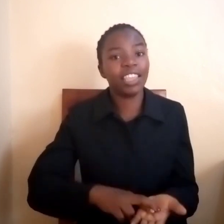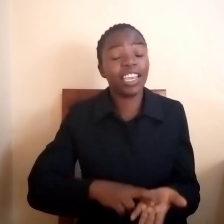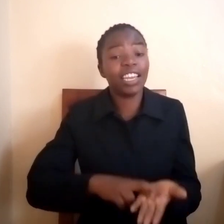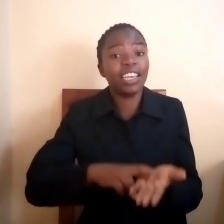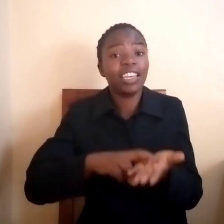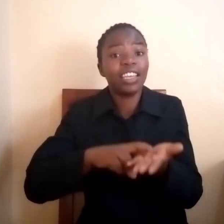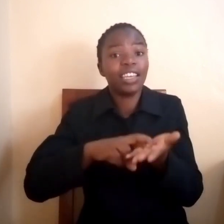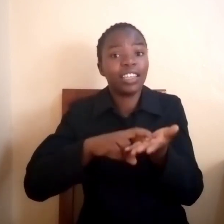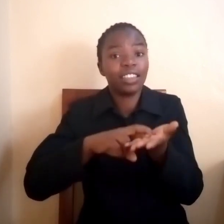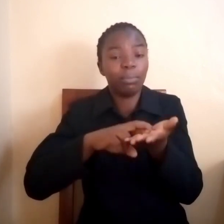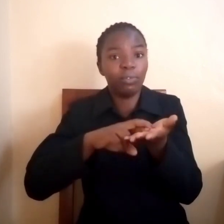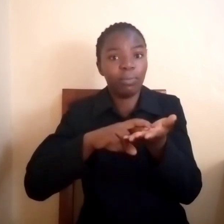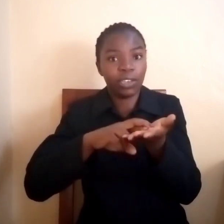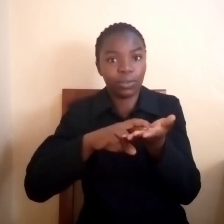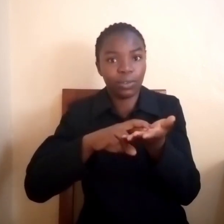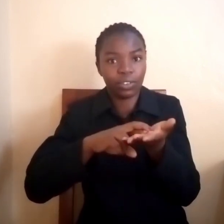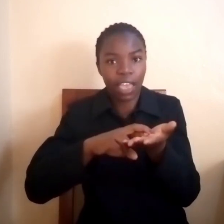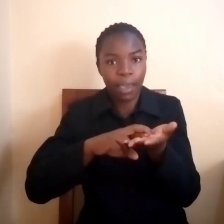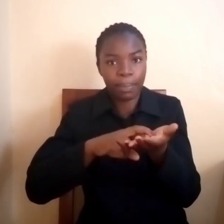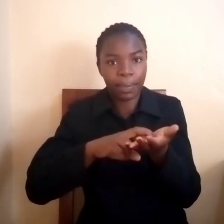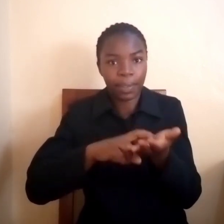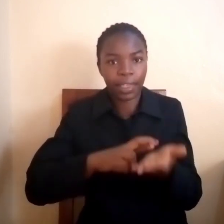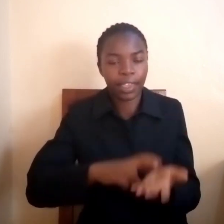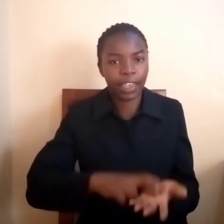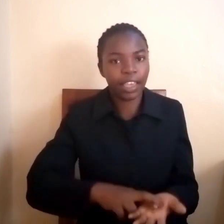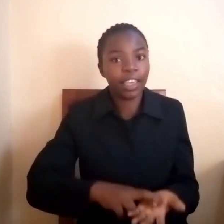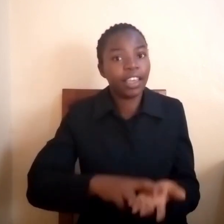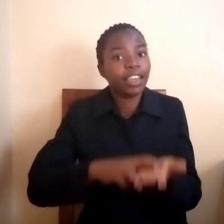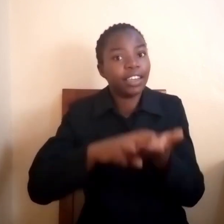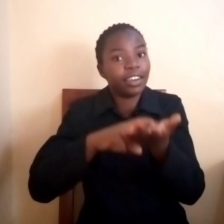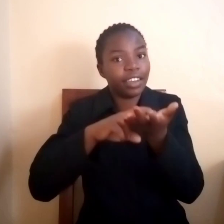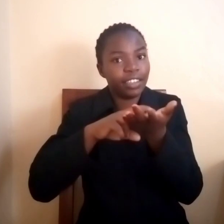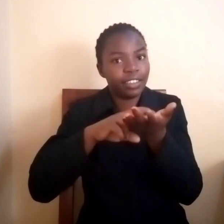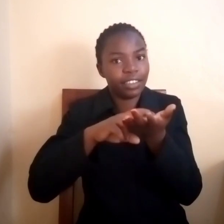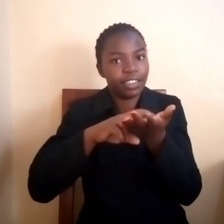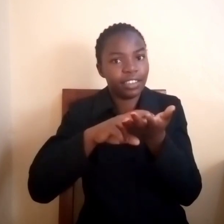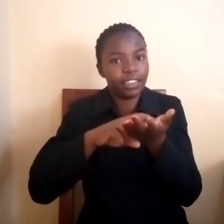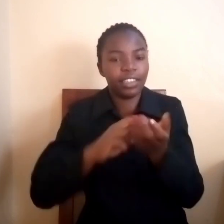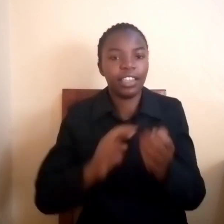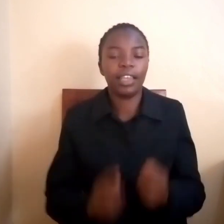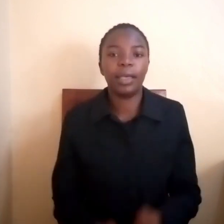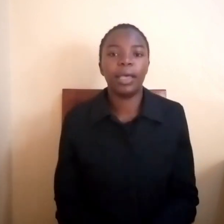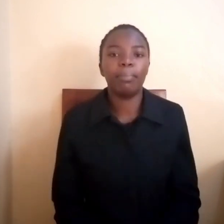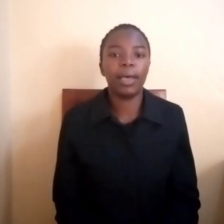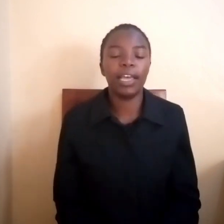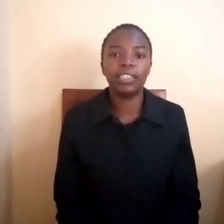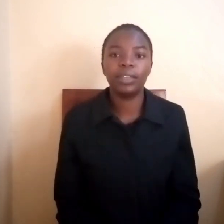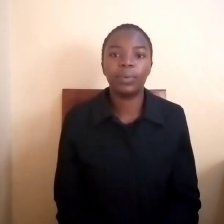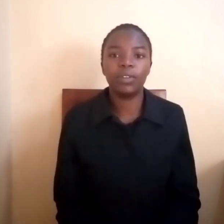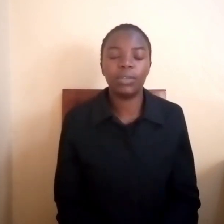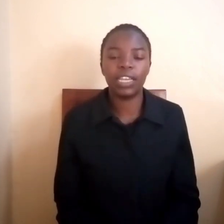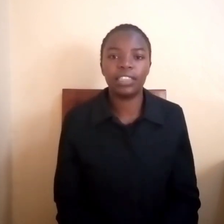then the movement goes up. Raise. But when we are